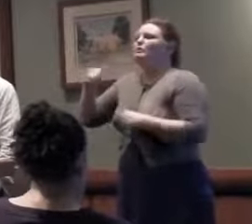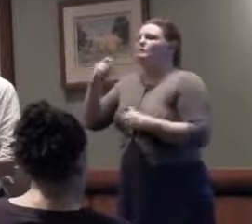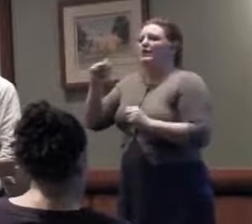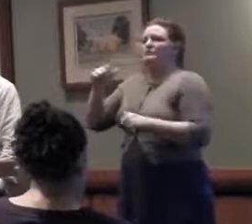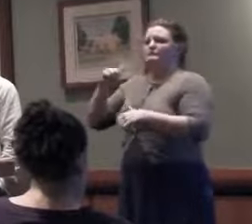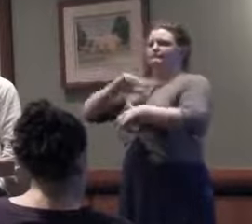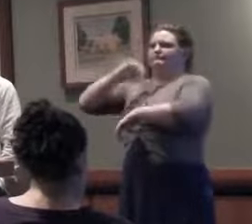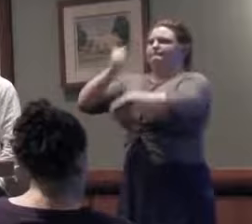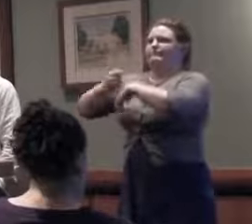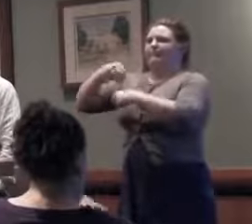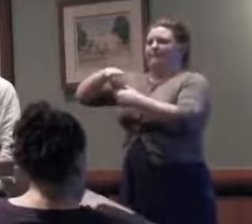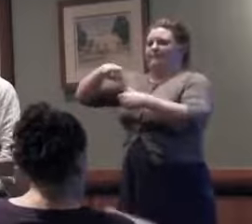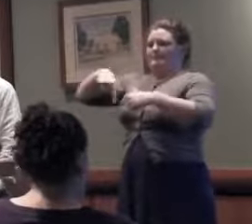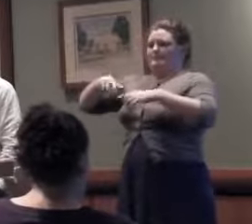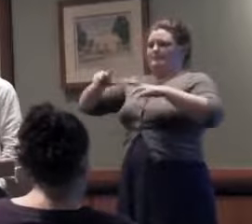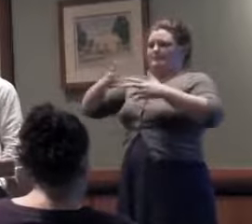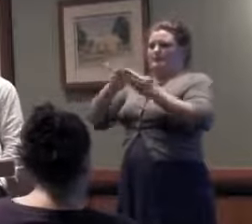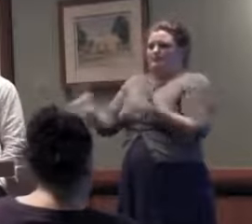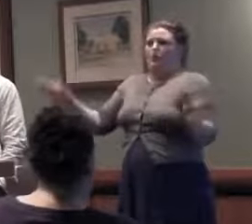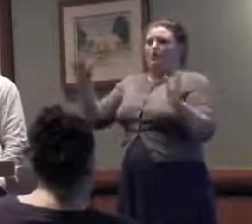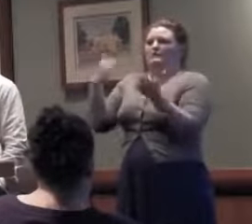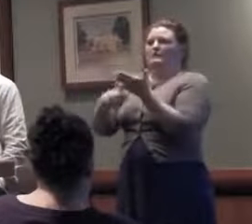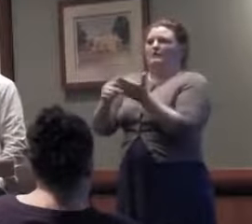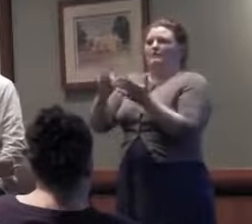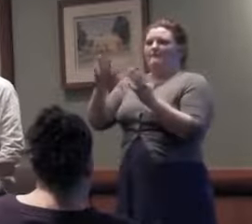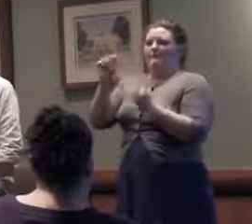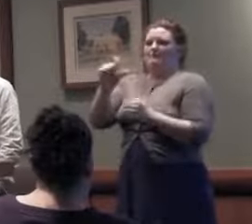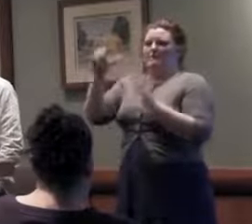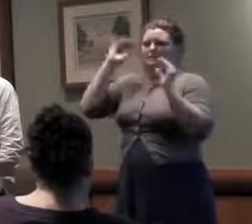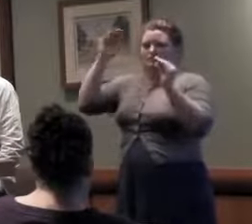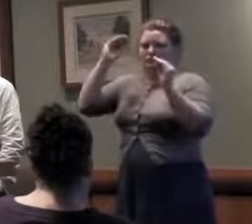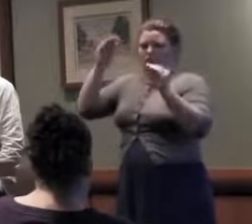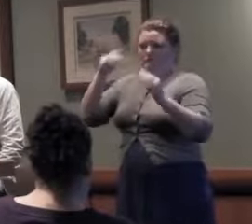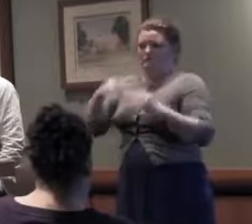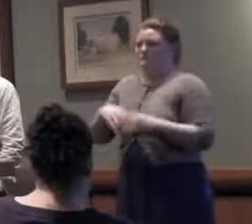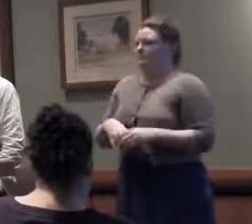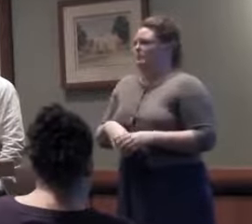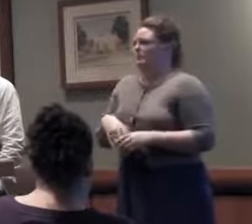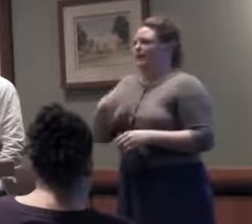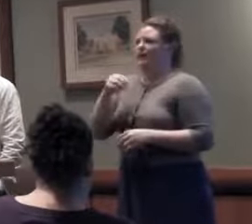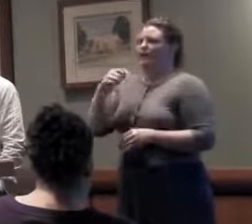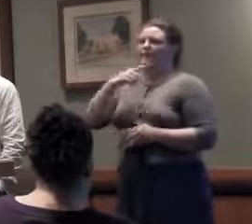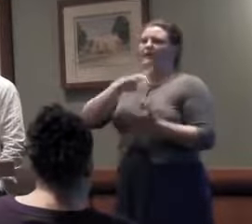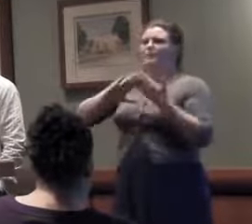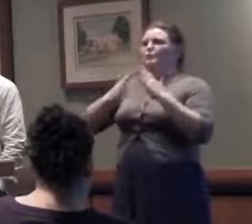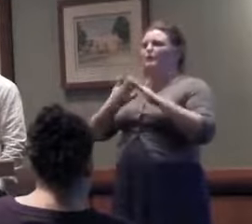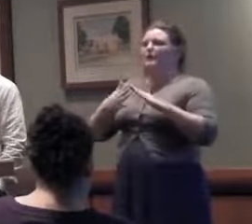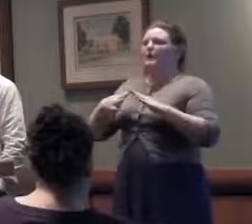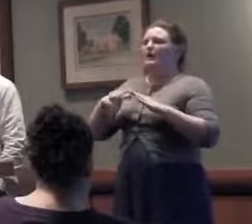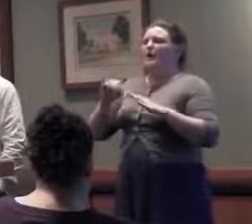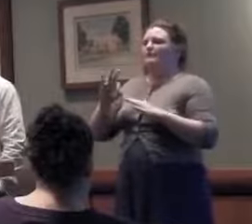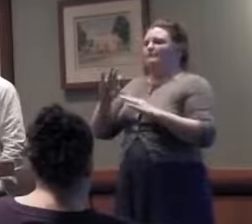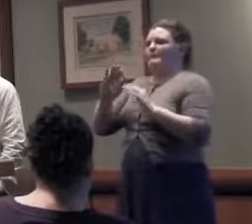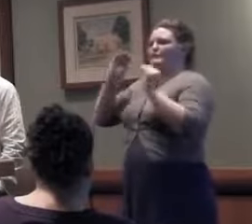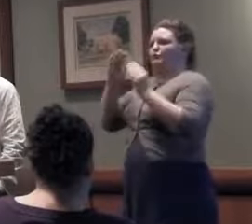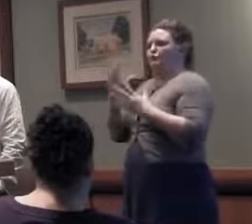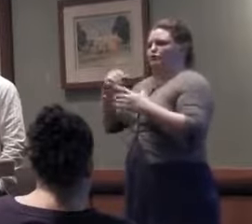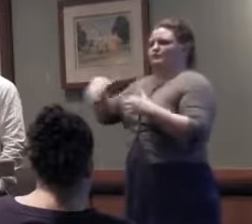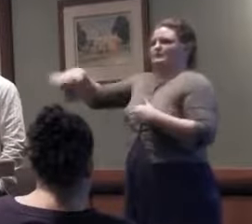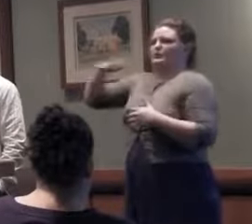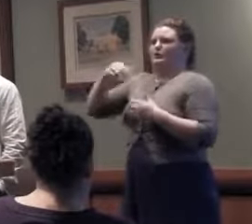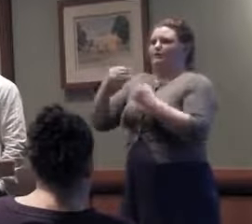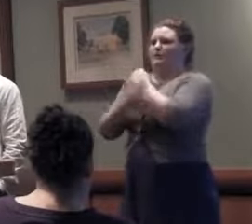within the much larger discussion of ASL instruction, and also the community of instructors here in this